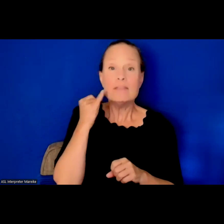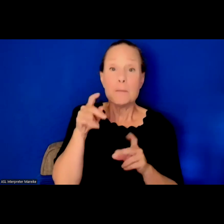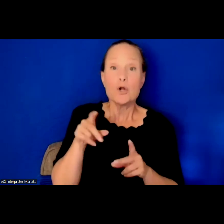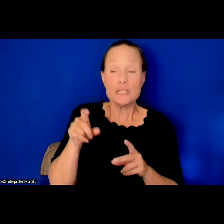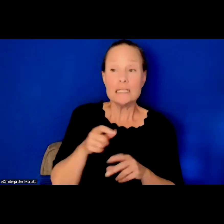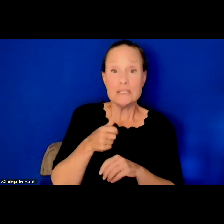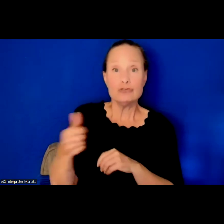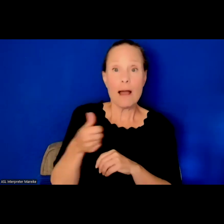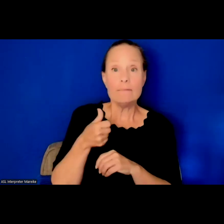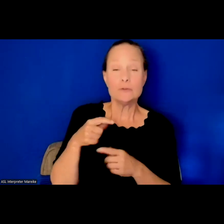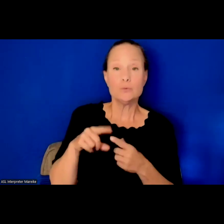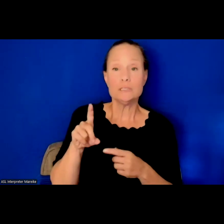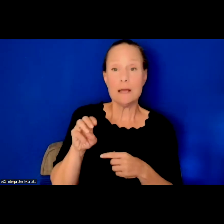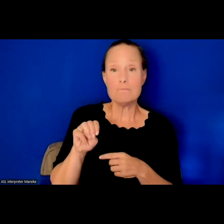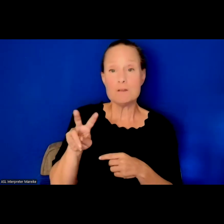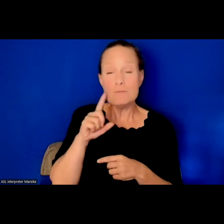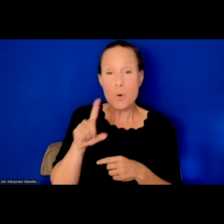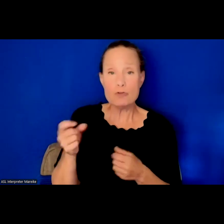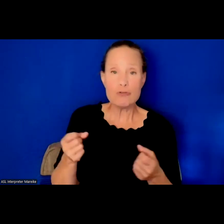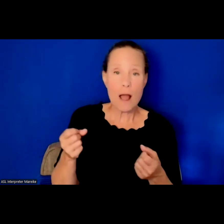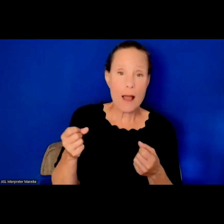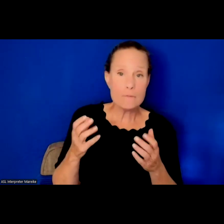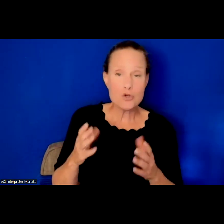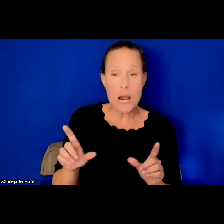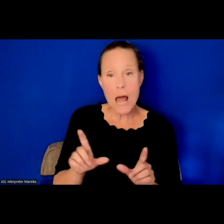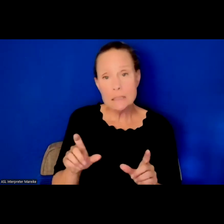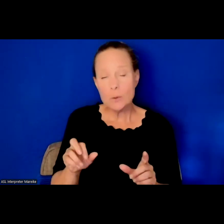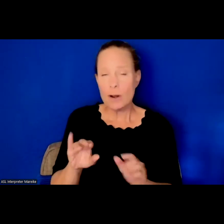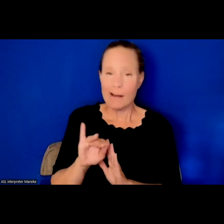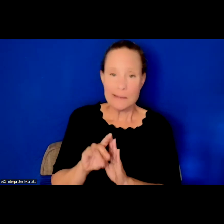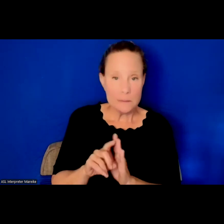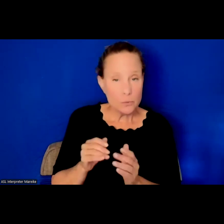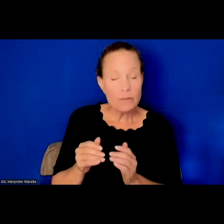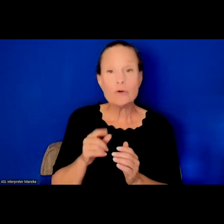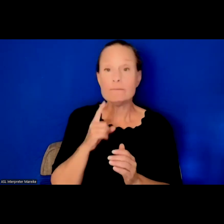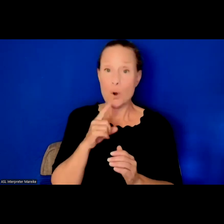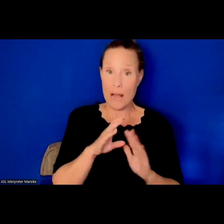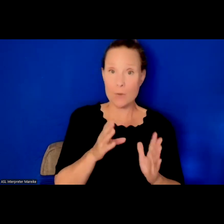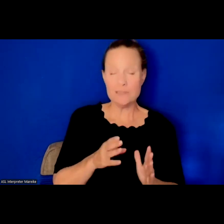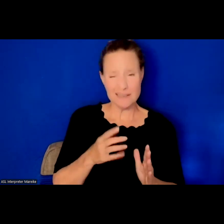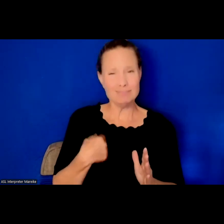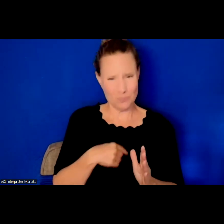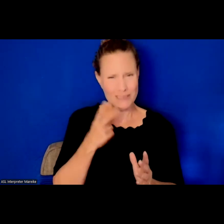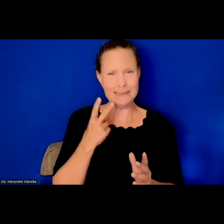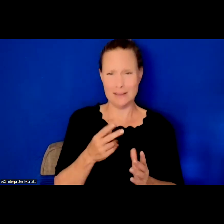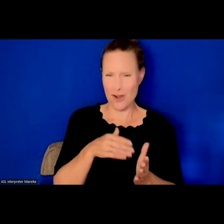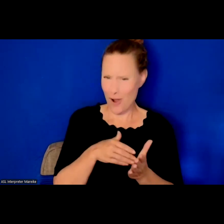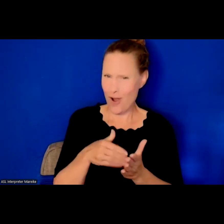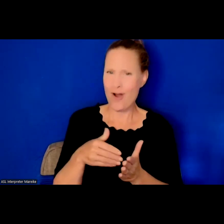DMV because they need a driver's license or non-driver ID in order to get into housing, we do see that all the time.